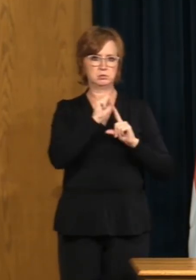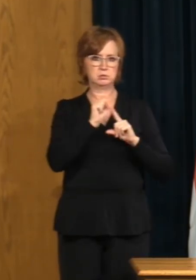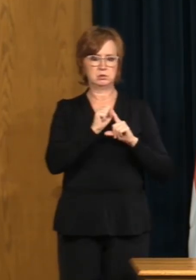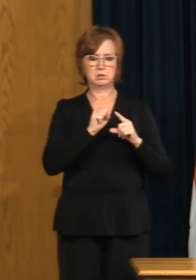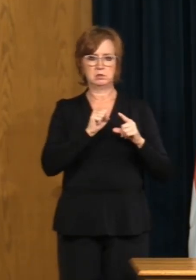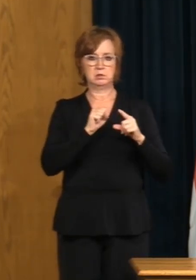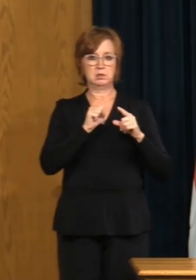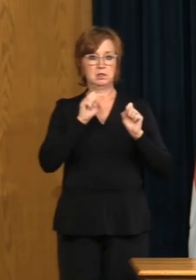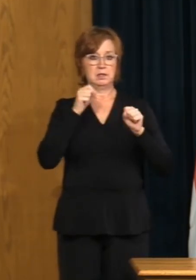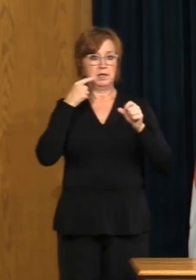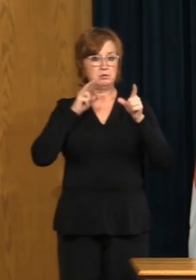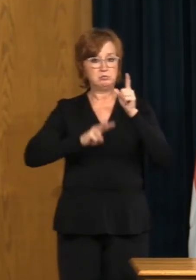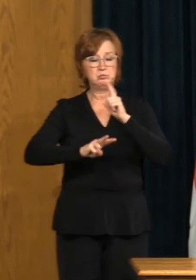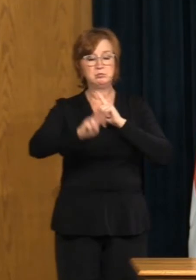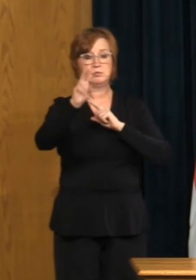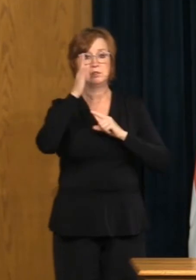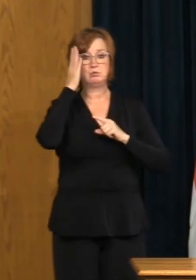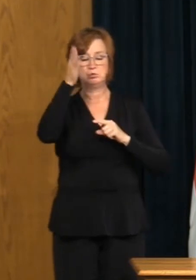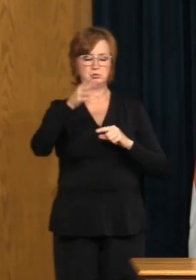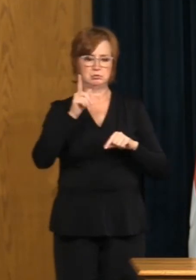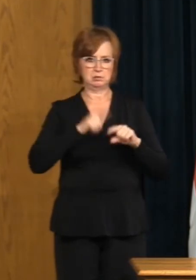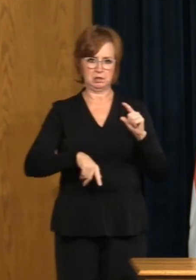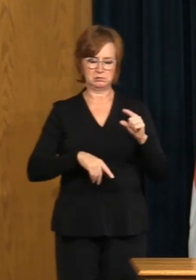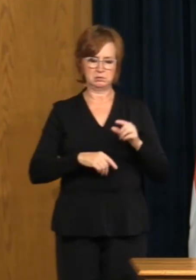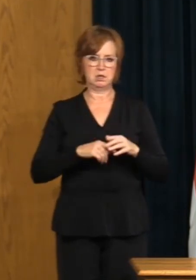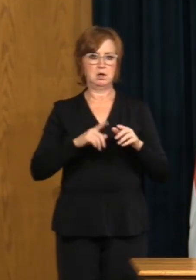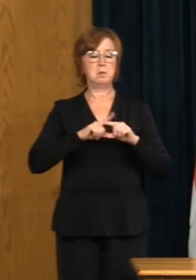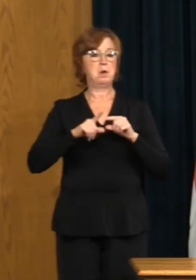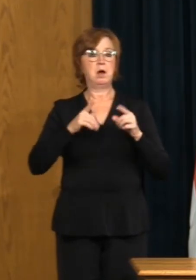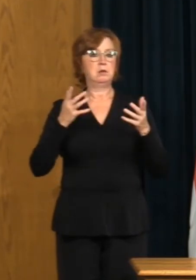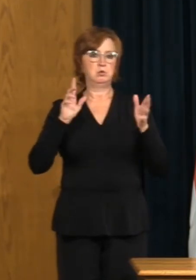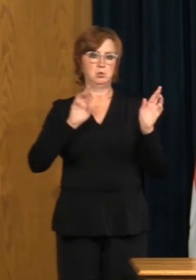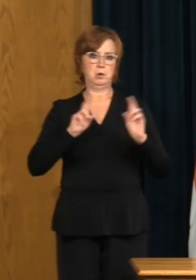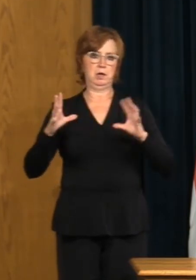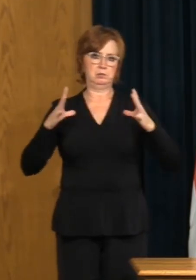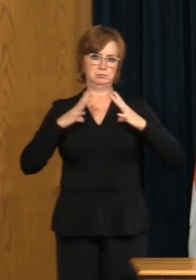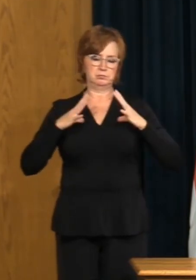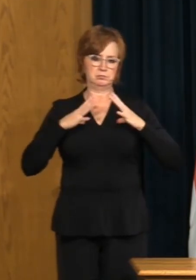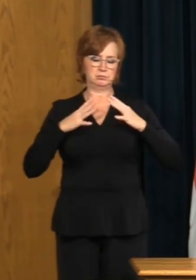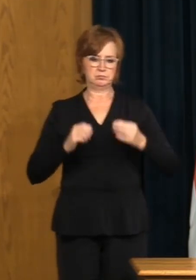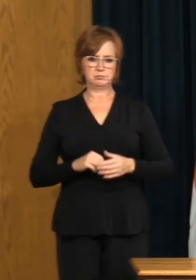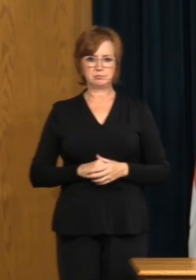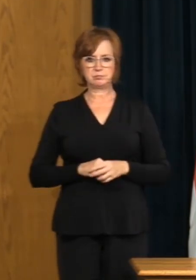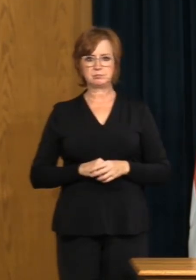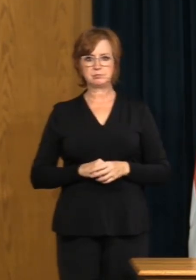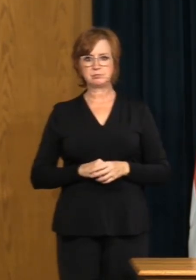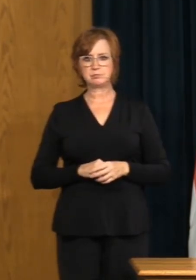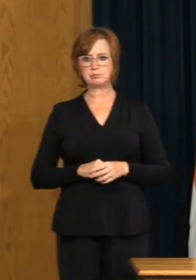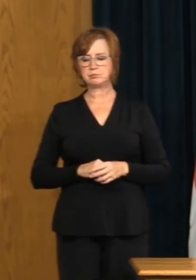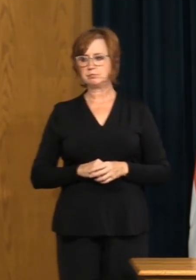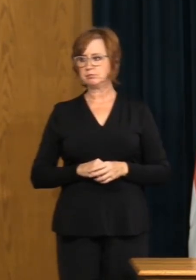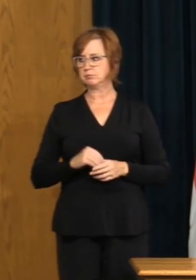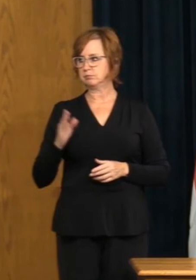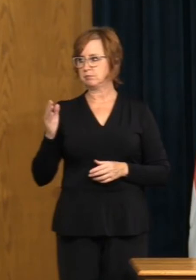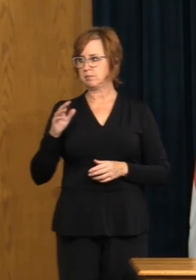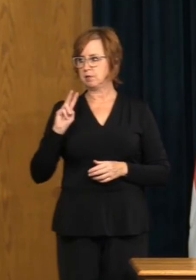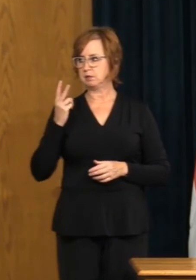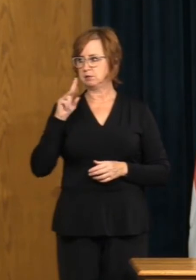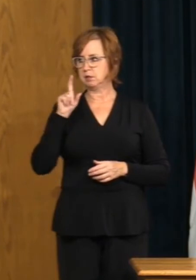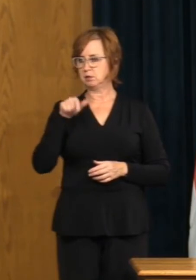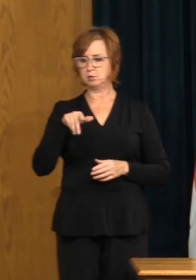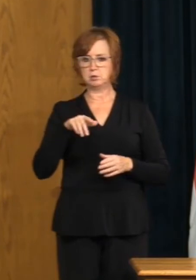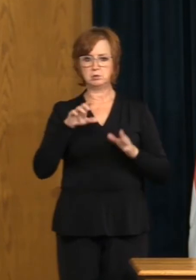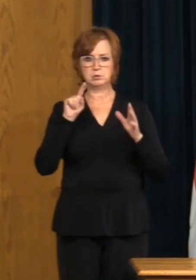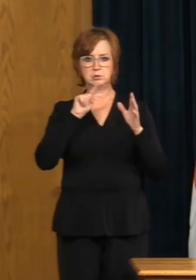and continue to prepare for that with respect to ensuring that we have the resources available to respond. Do you have a follow-up question,